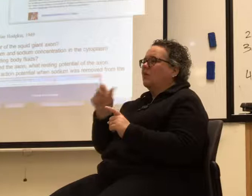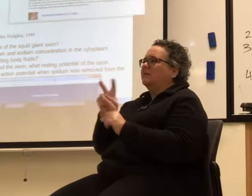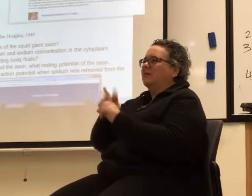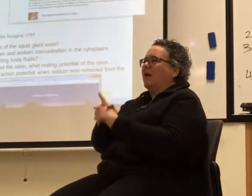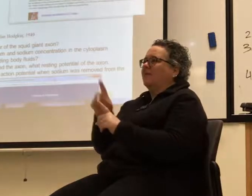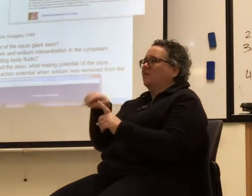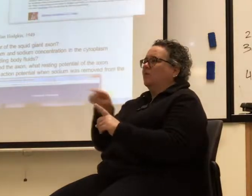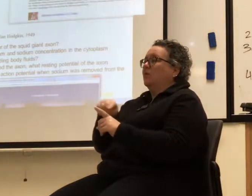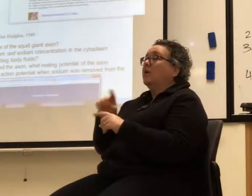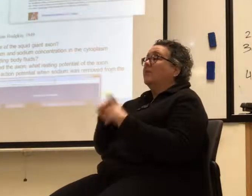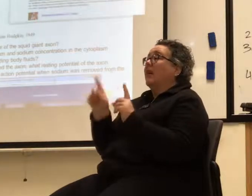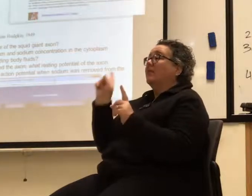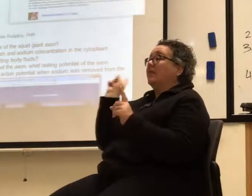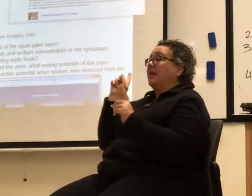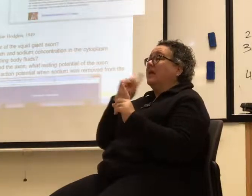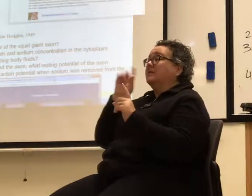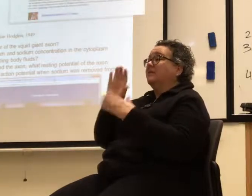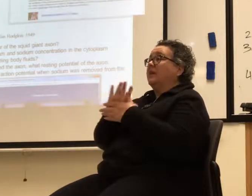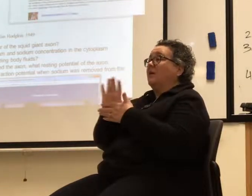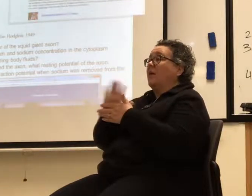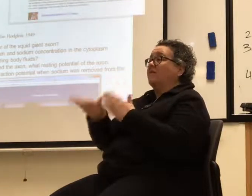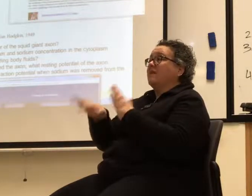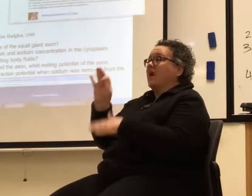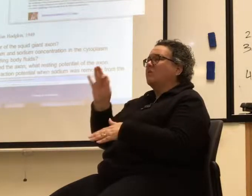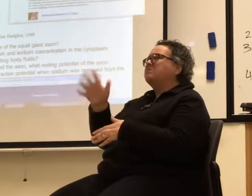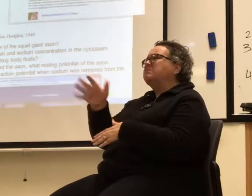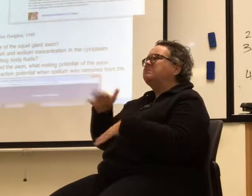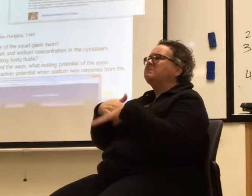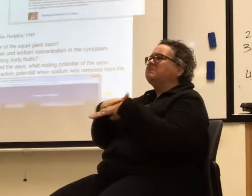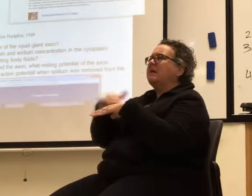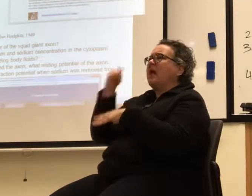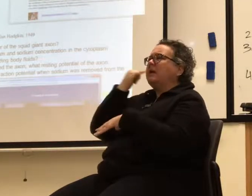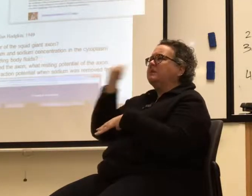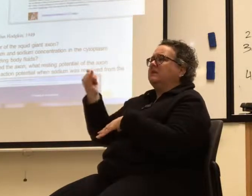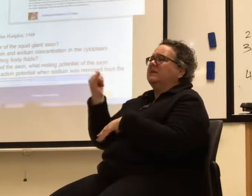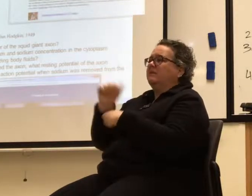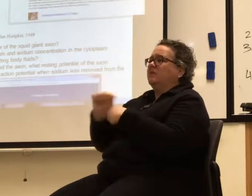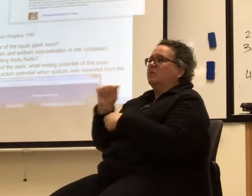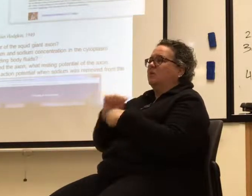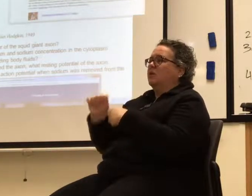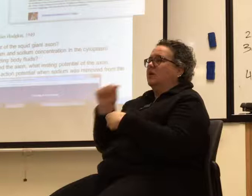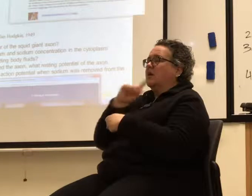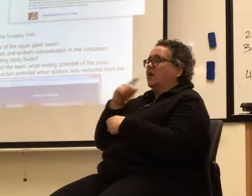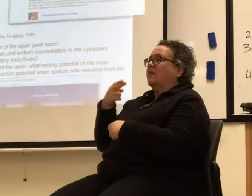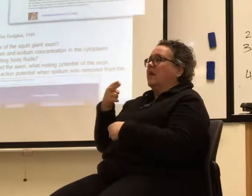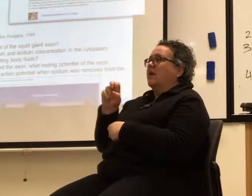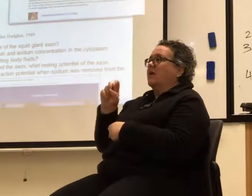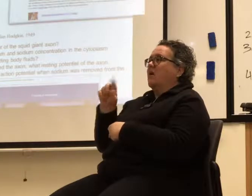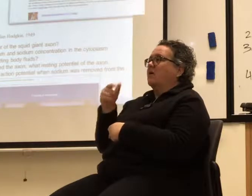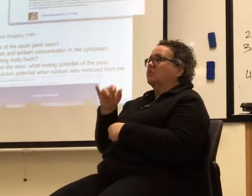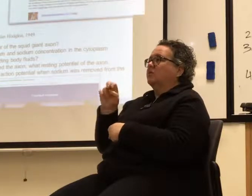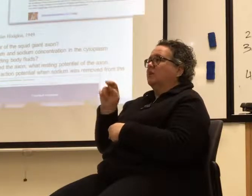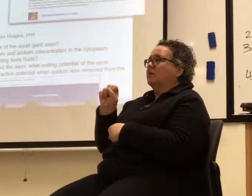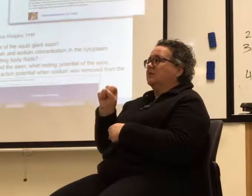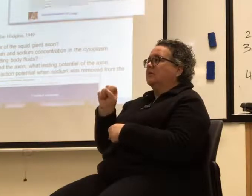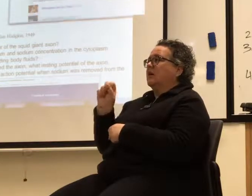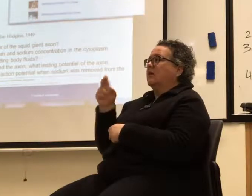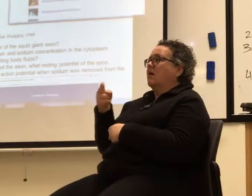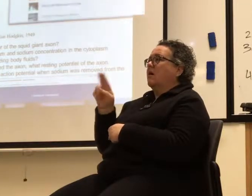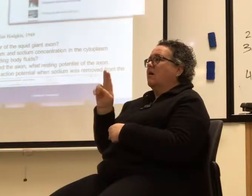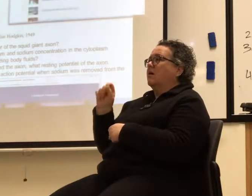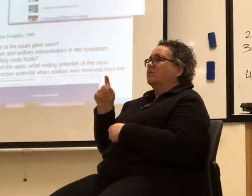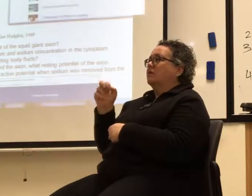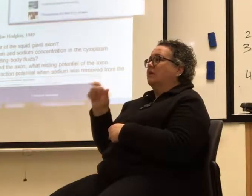found they give you some idea of what these, the work that Hodgkin-Huxley did. And so I want